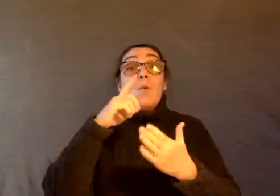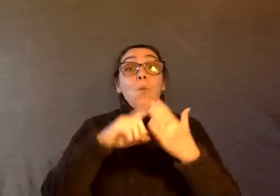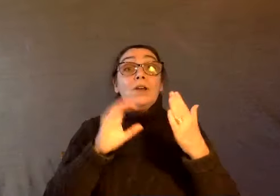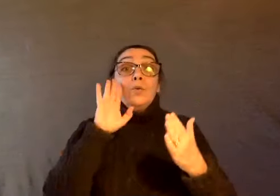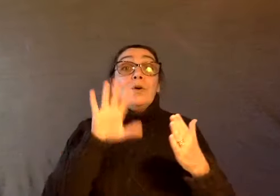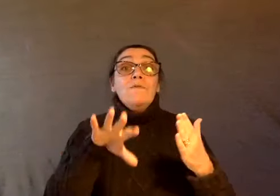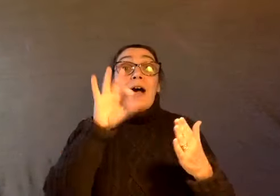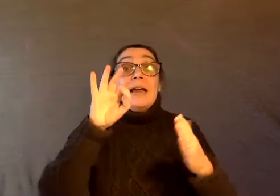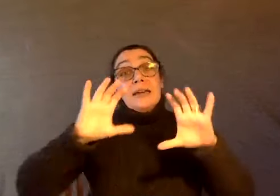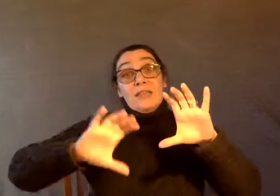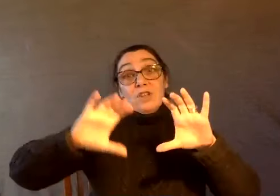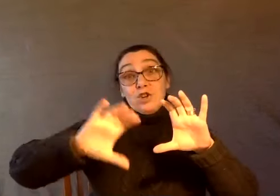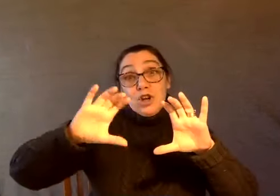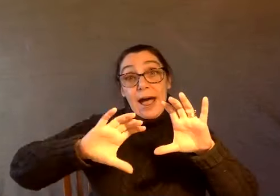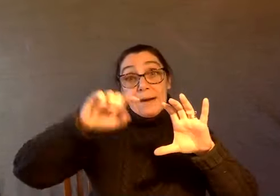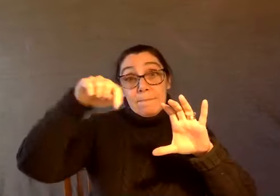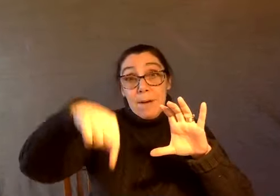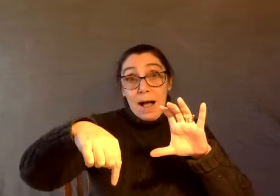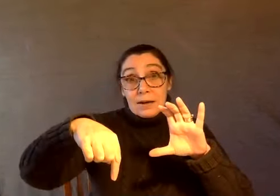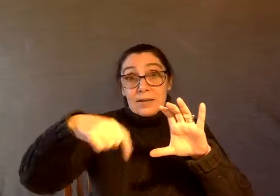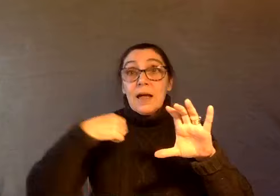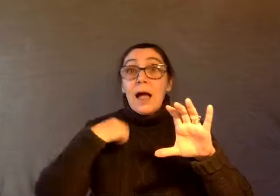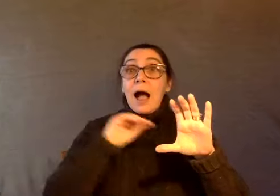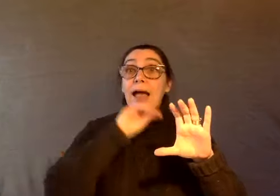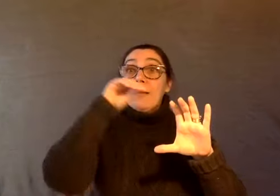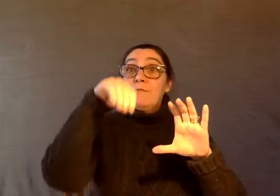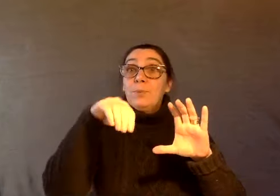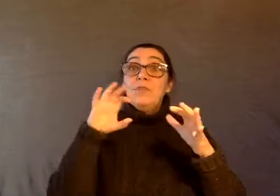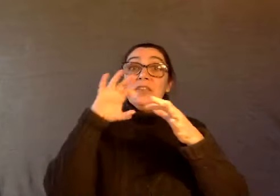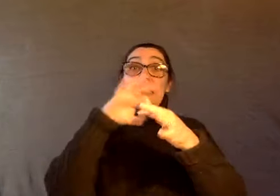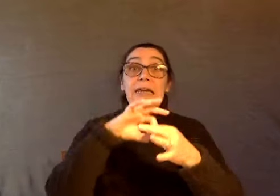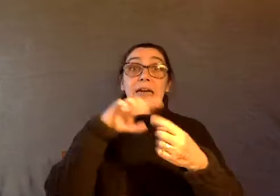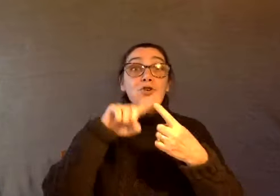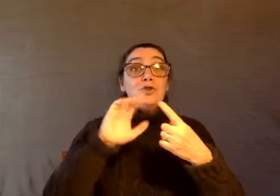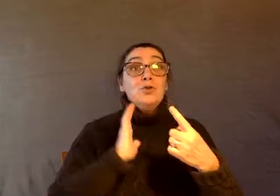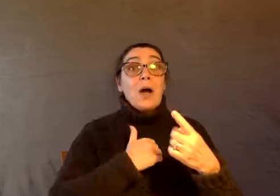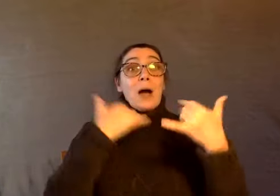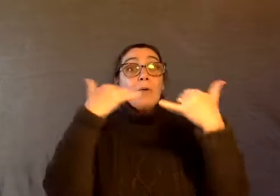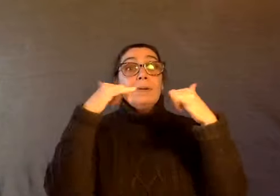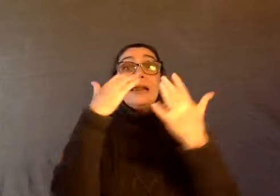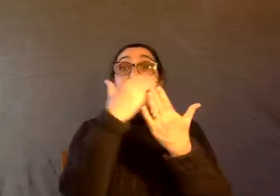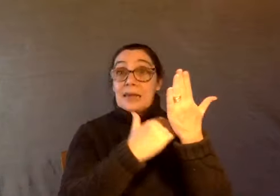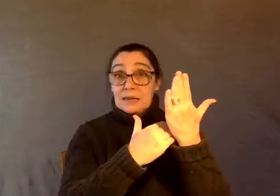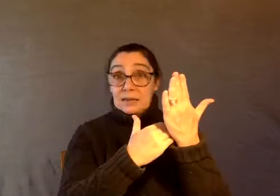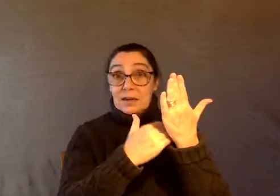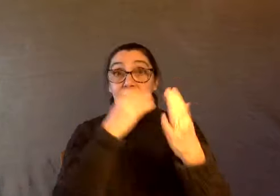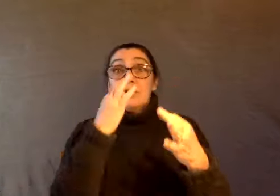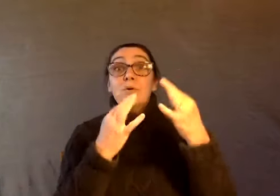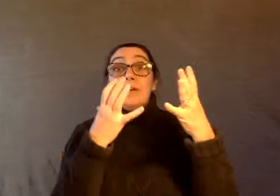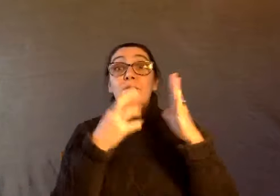what you will find in the chat box. I have put the link to our playlist. So if you